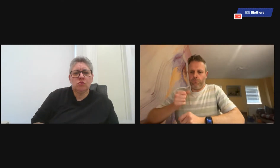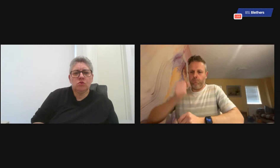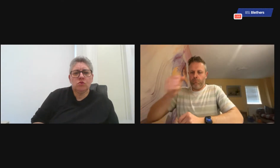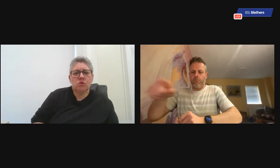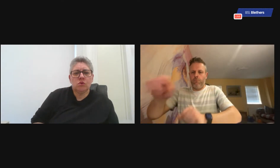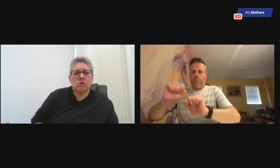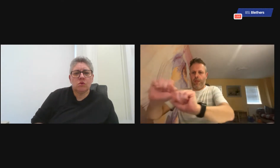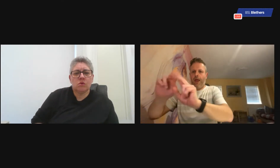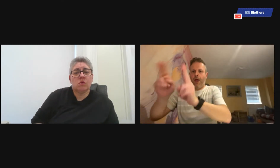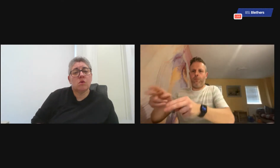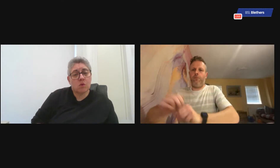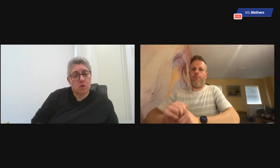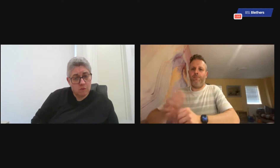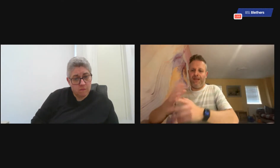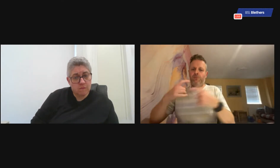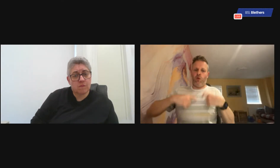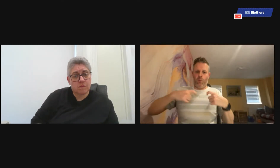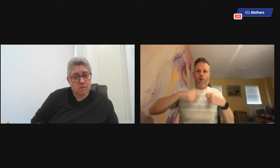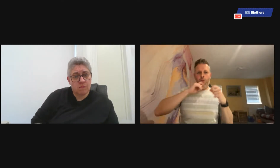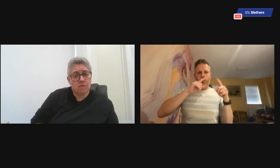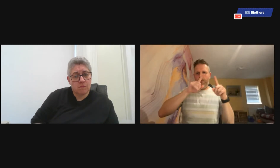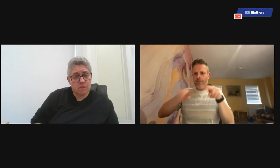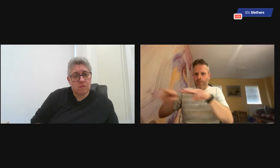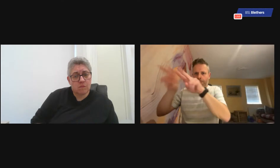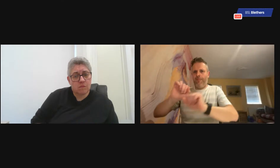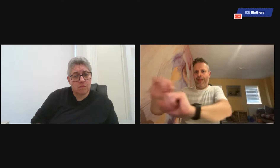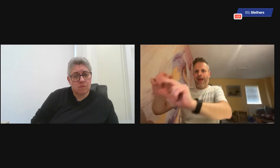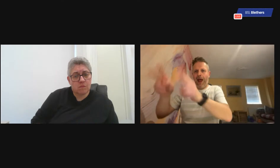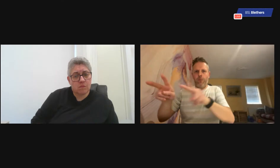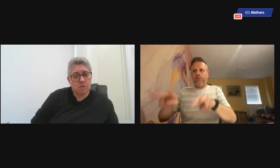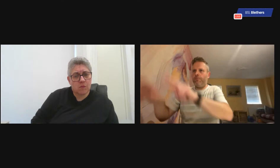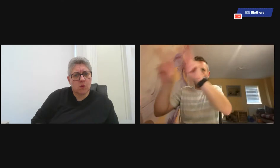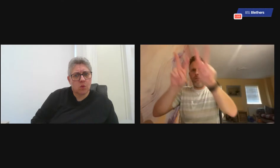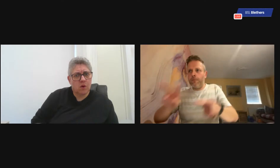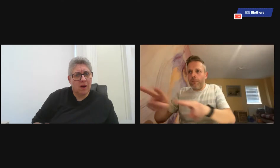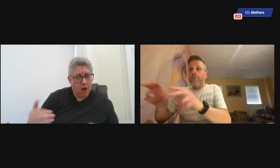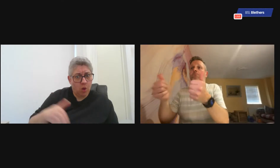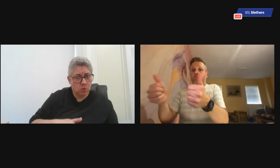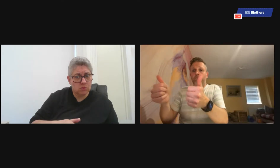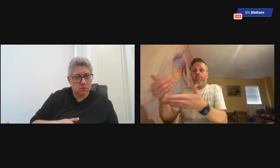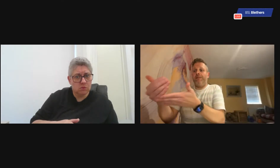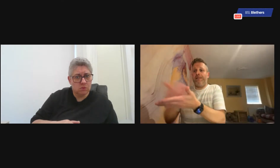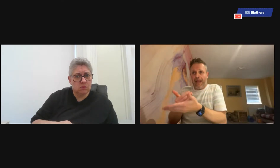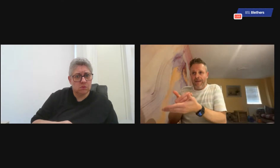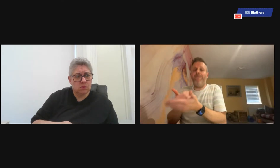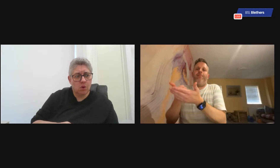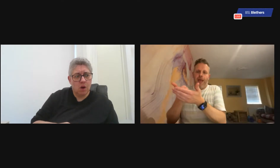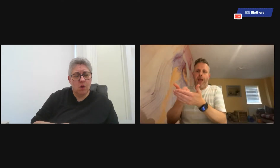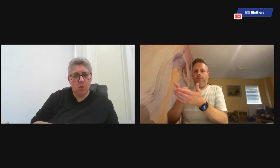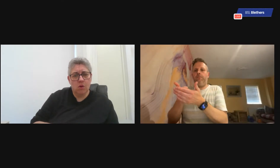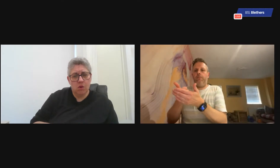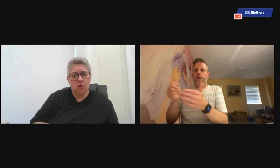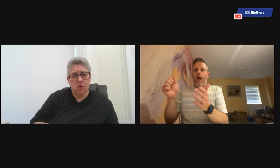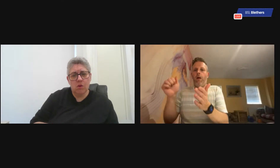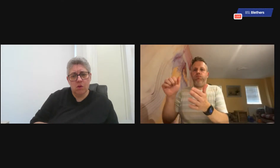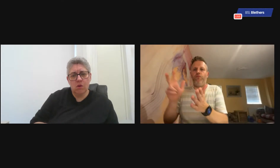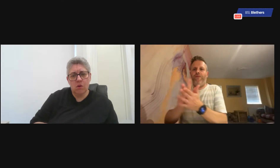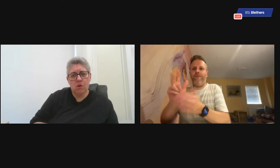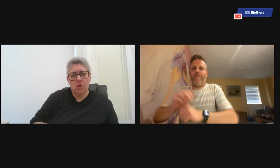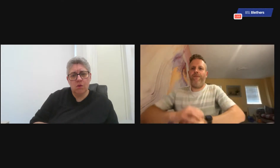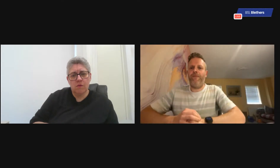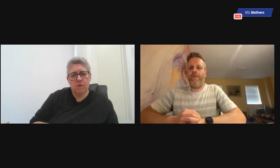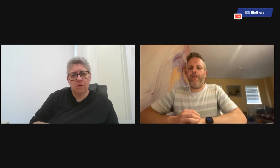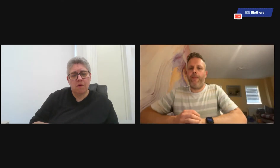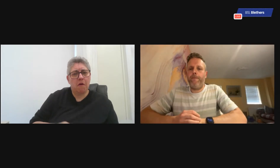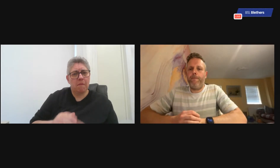So does the child go to the backup carer's home, or the backup carer comes to you? They'll go to the backup carer's home, but the social